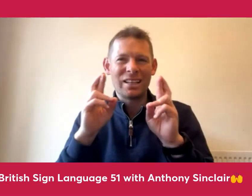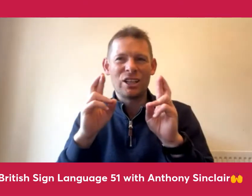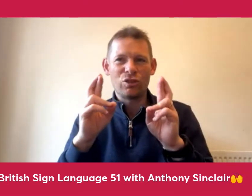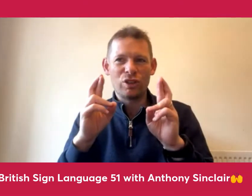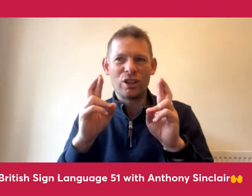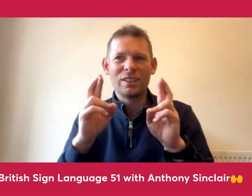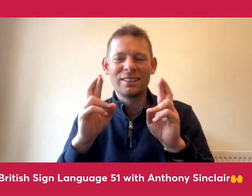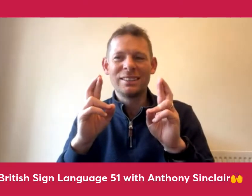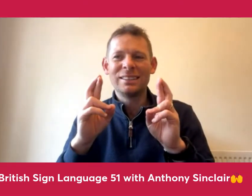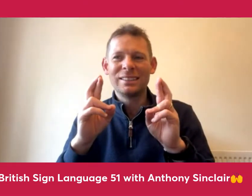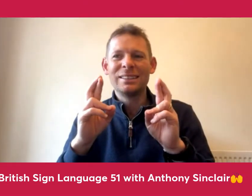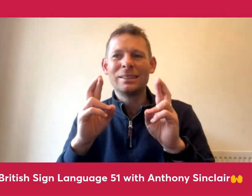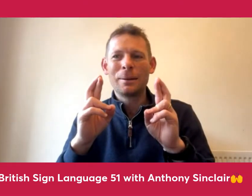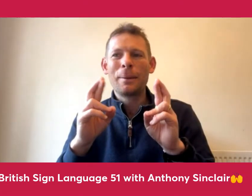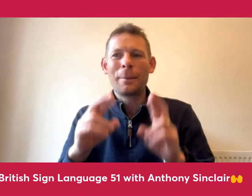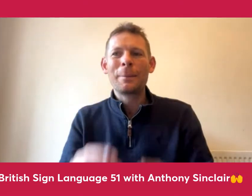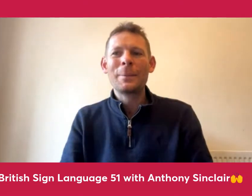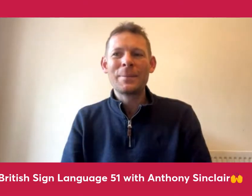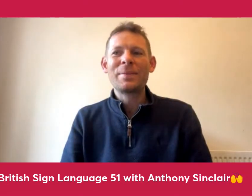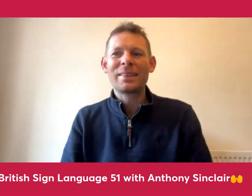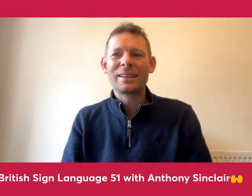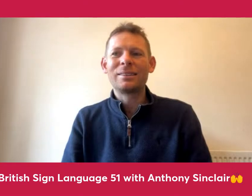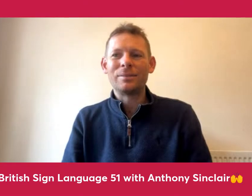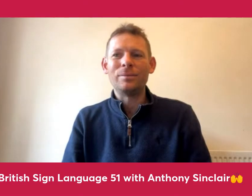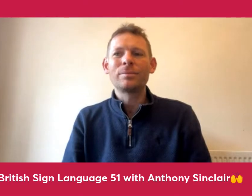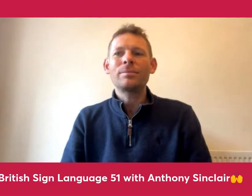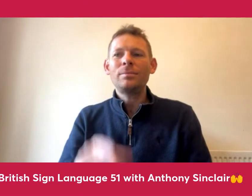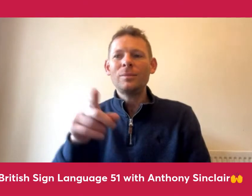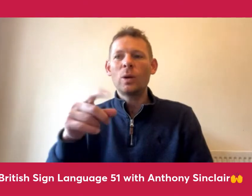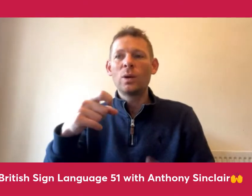the weather, hopefully, fingers crossed, will be good.